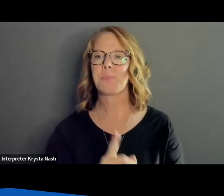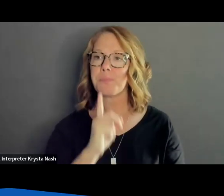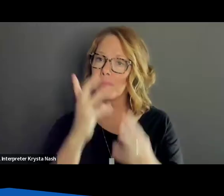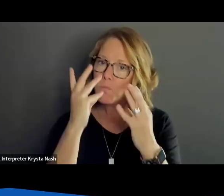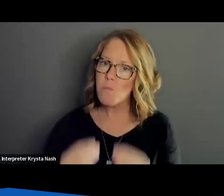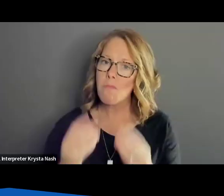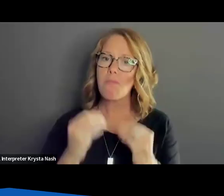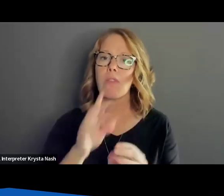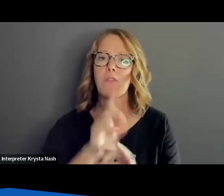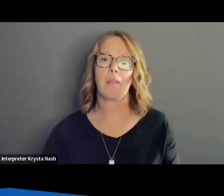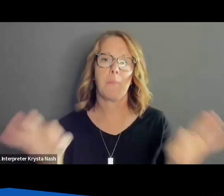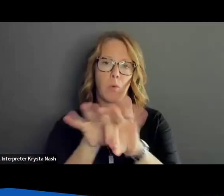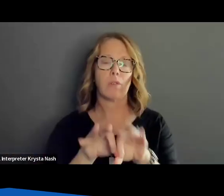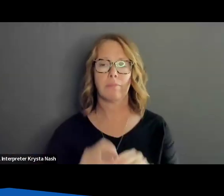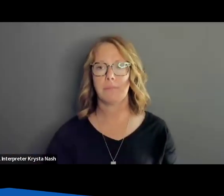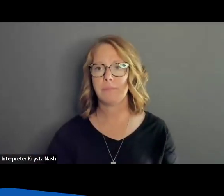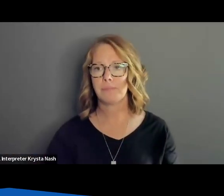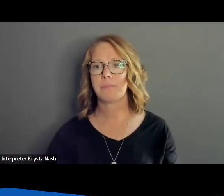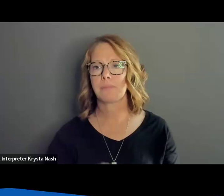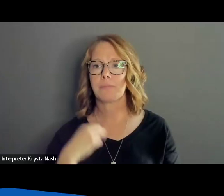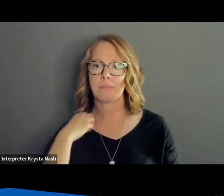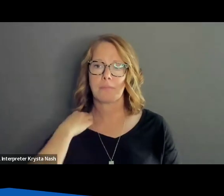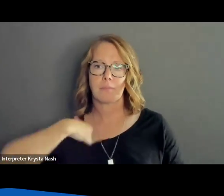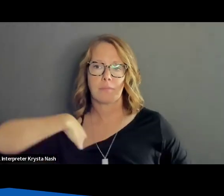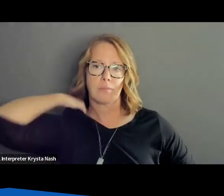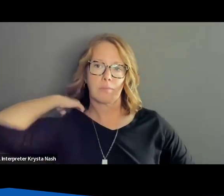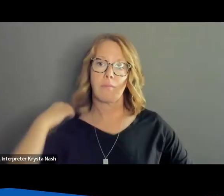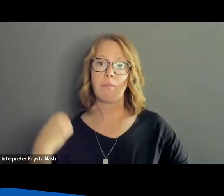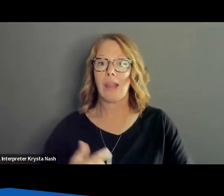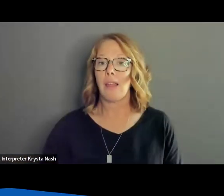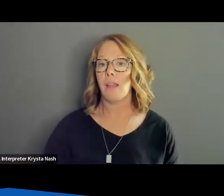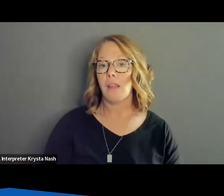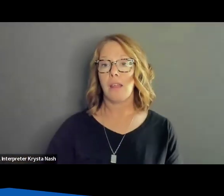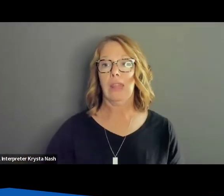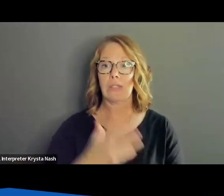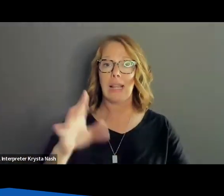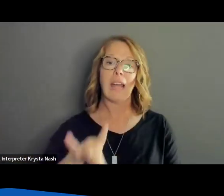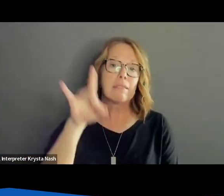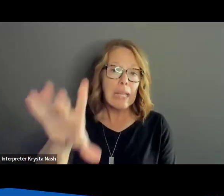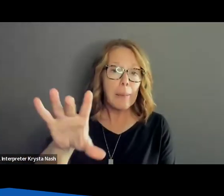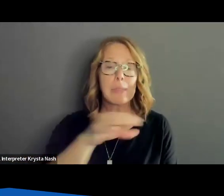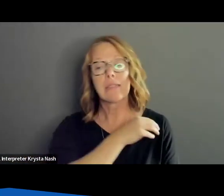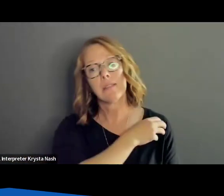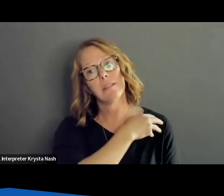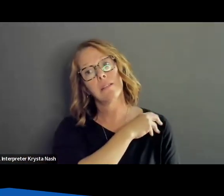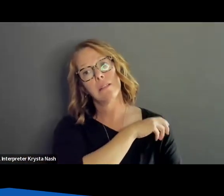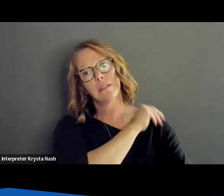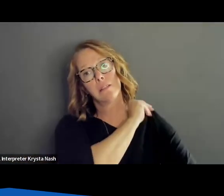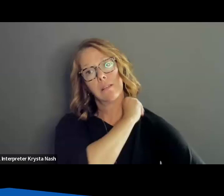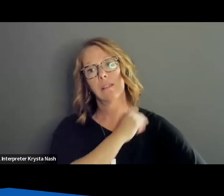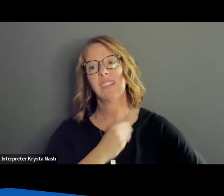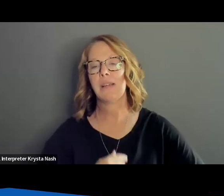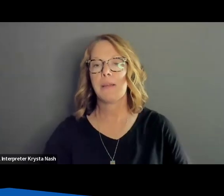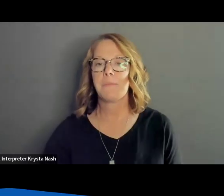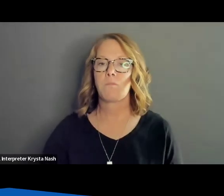very, very important, that you are gentle. And there's a whole lot of tips, much, much